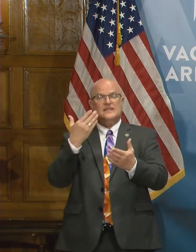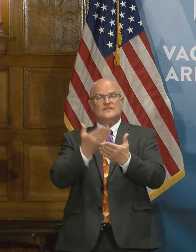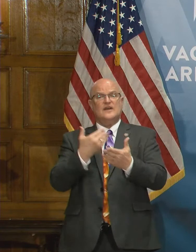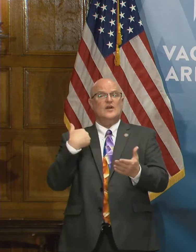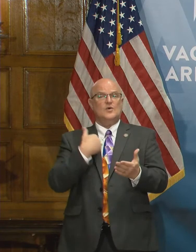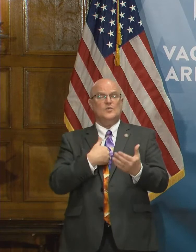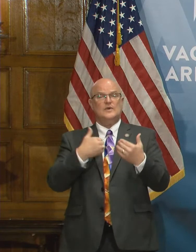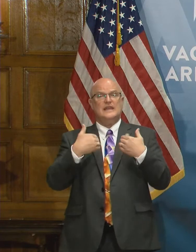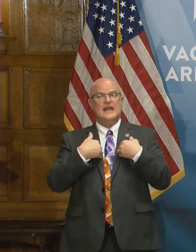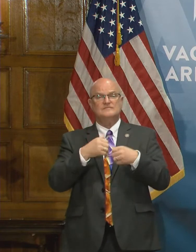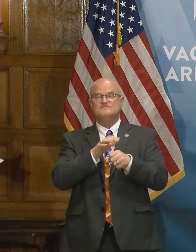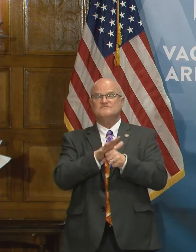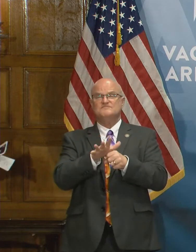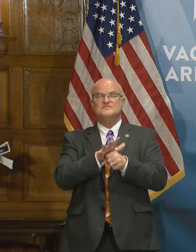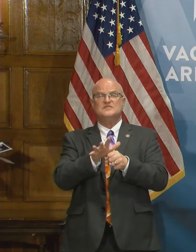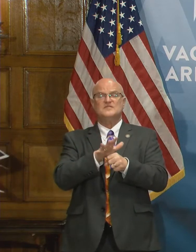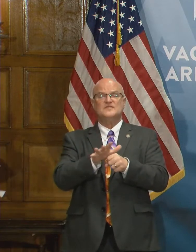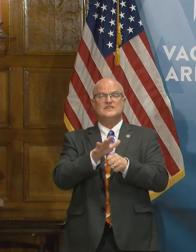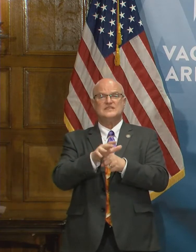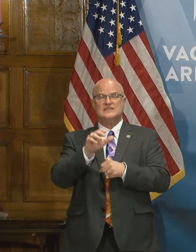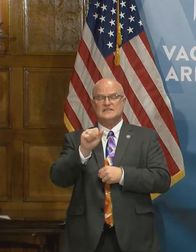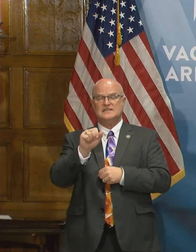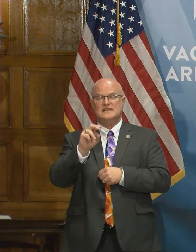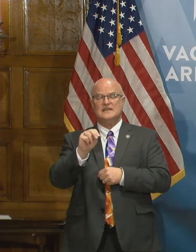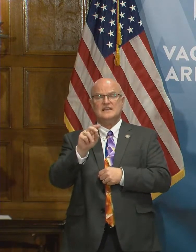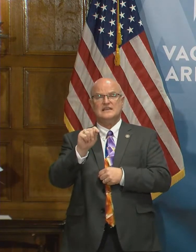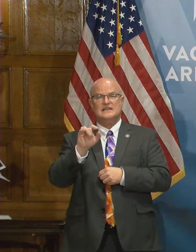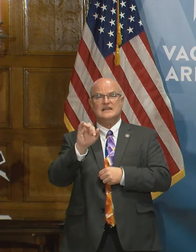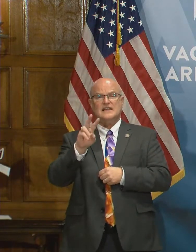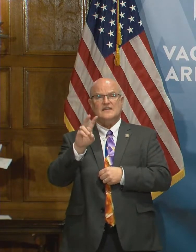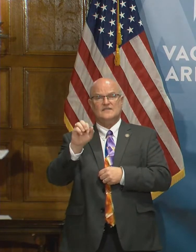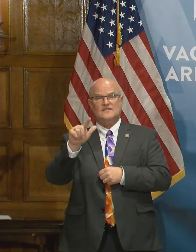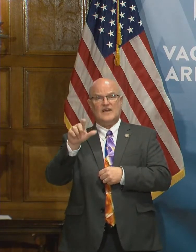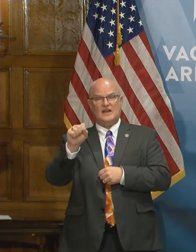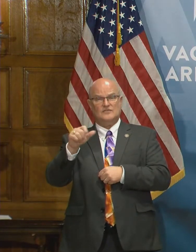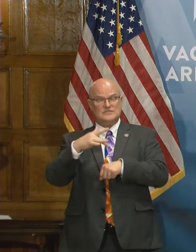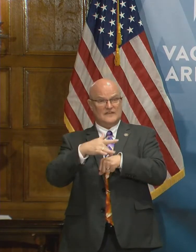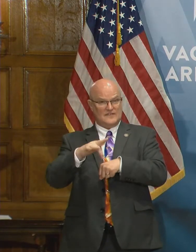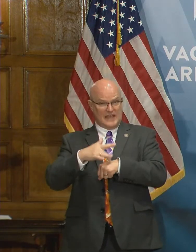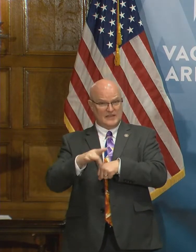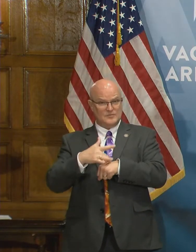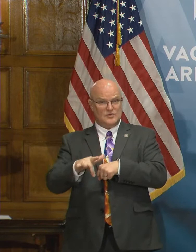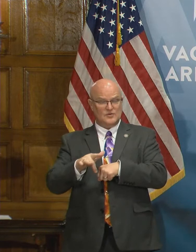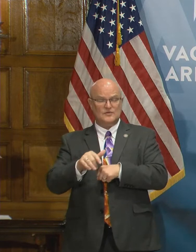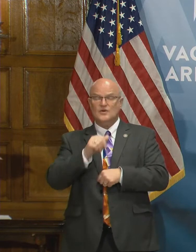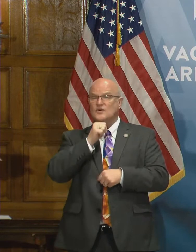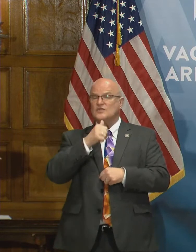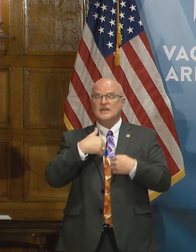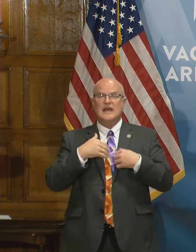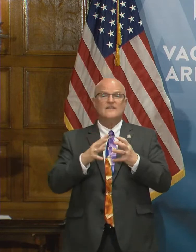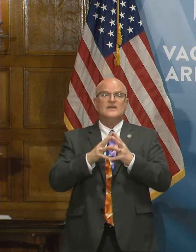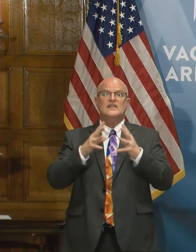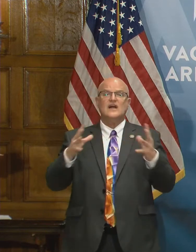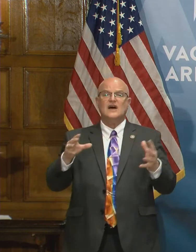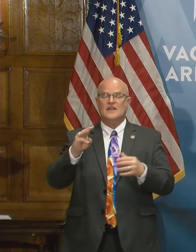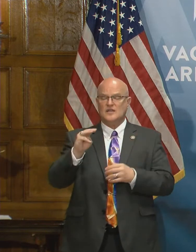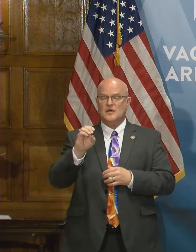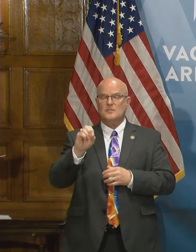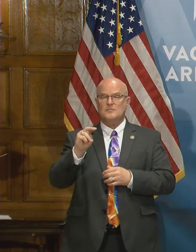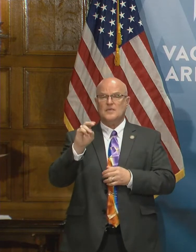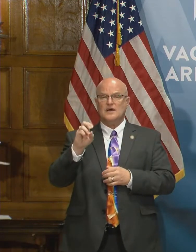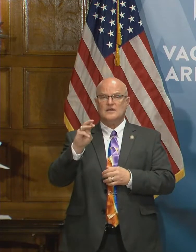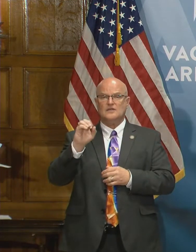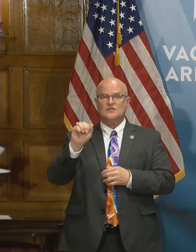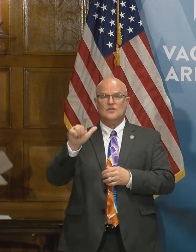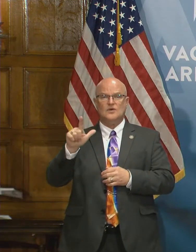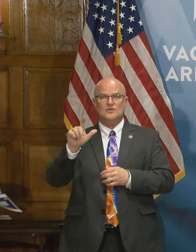that we have sufficient numbers of antivirals currently available. We do not have a lot of monoclonal